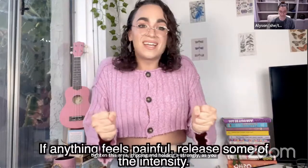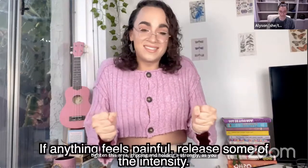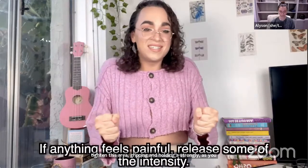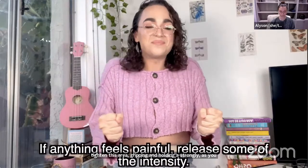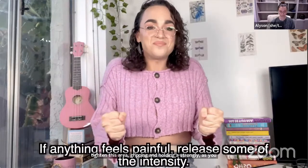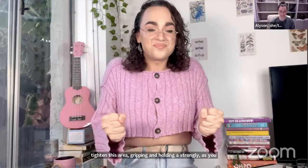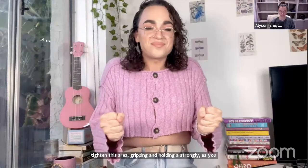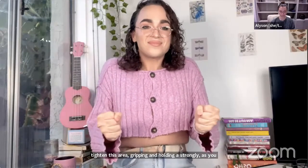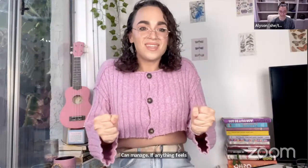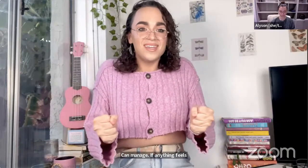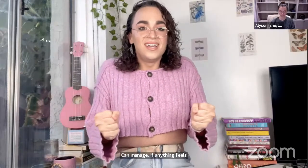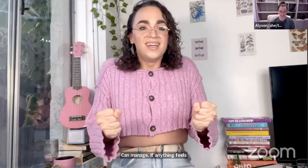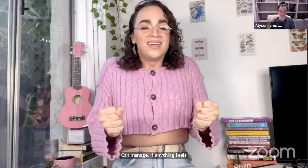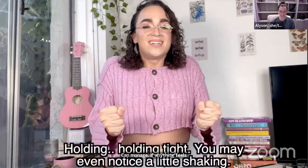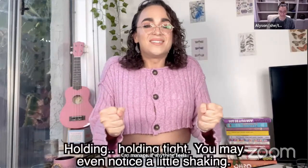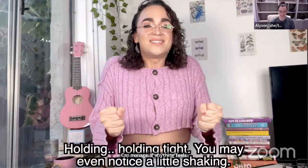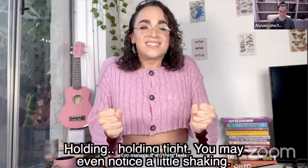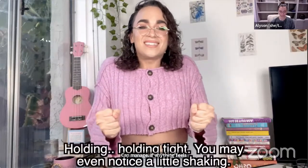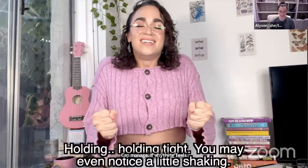the intensity.